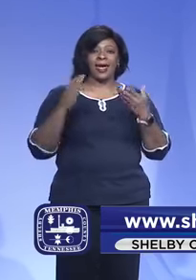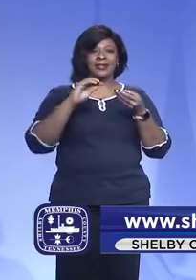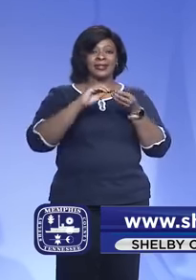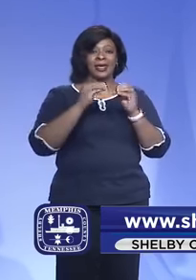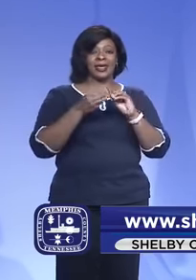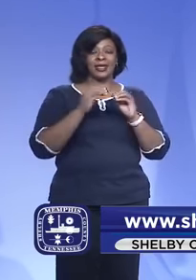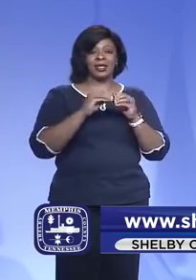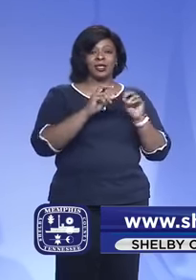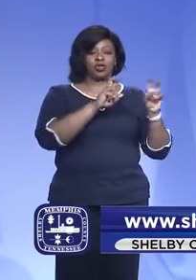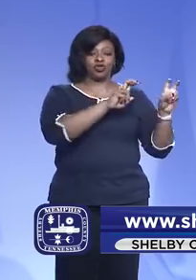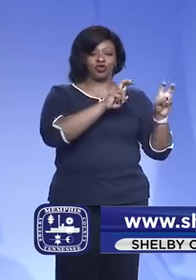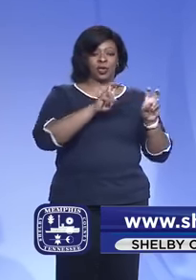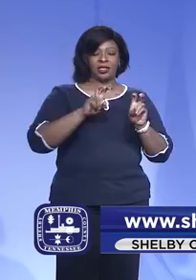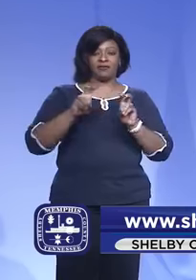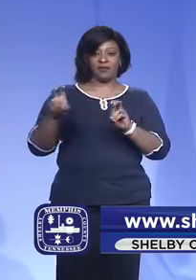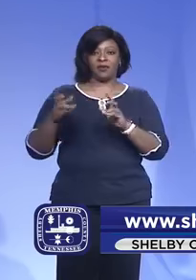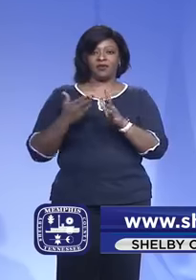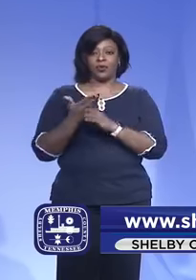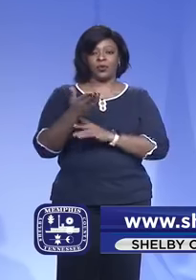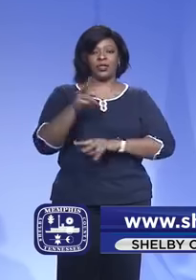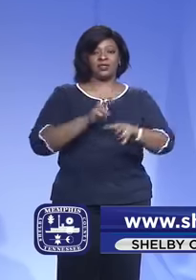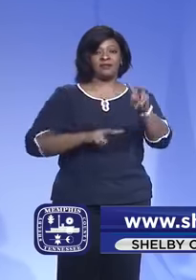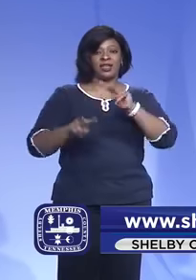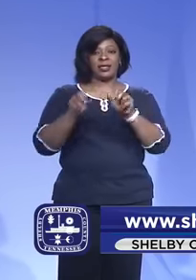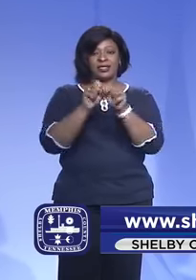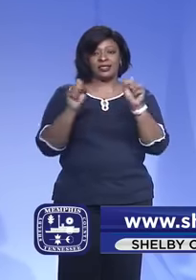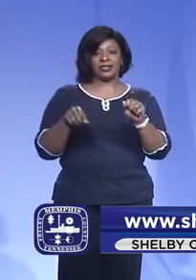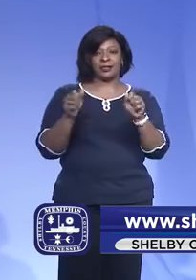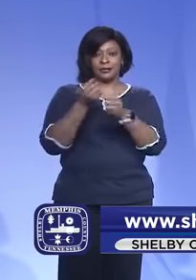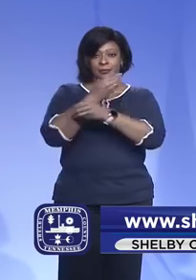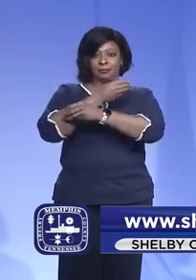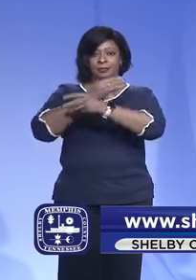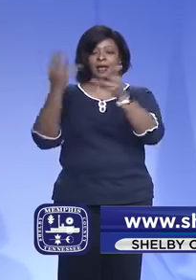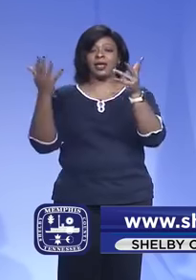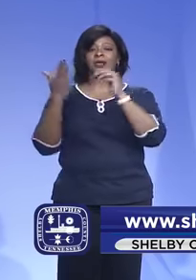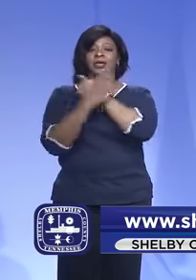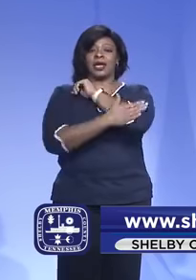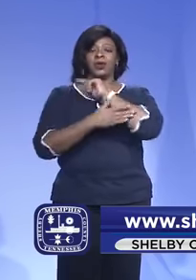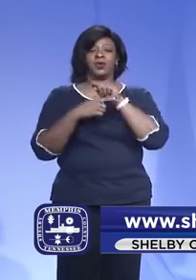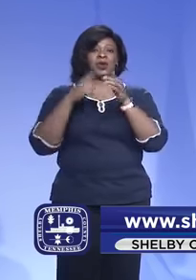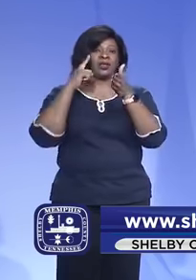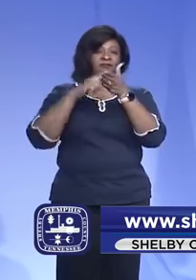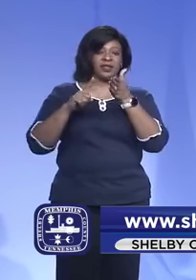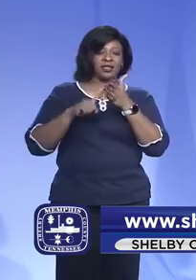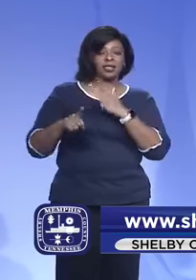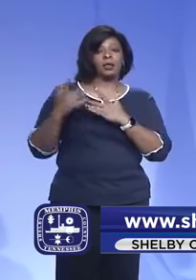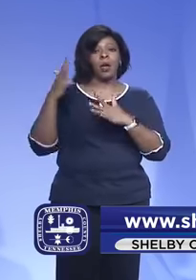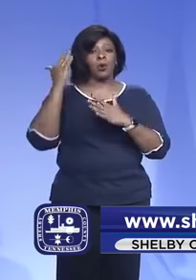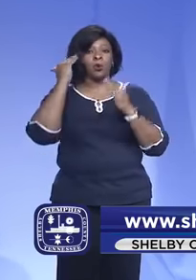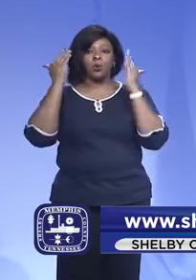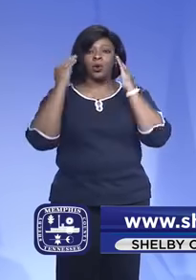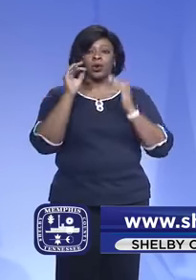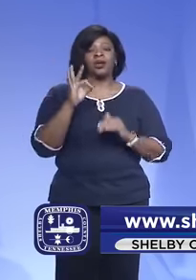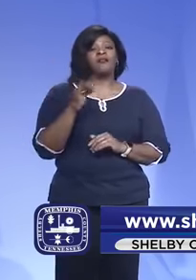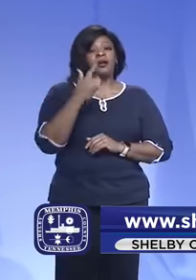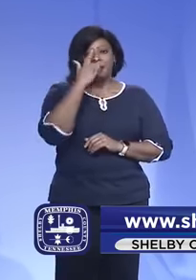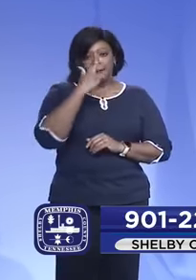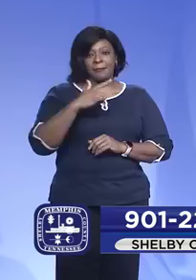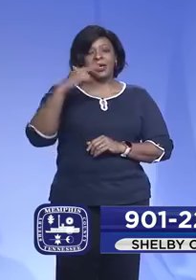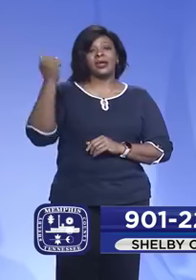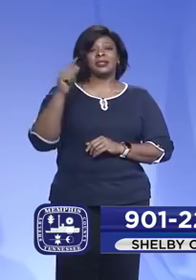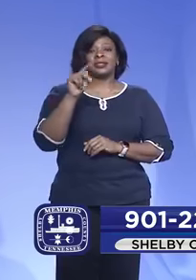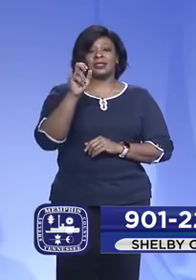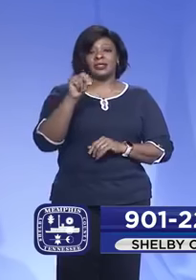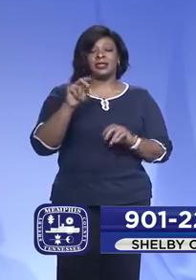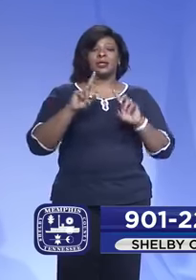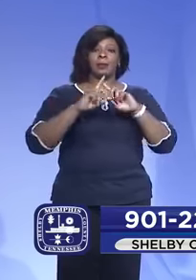being transferred through the surveillance system and put out for the counties to be investigating and be aware of, because the Tennessee